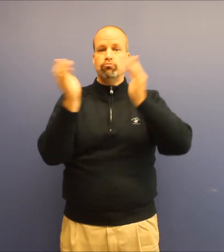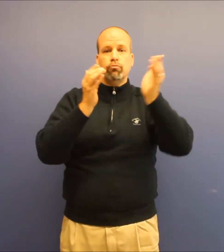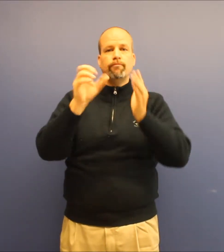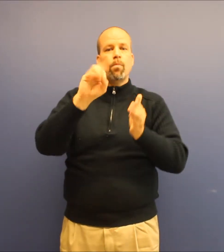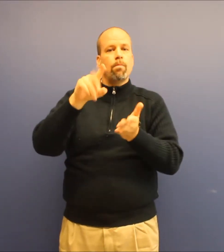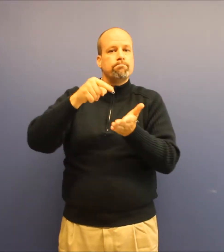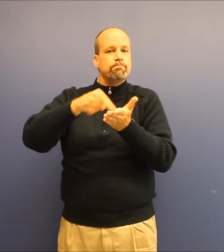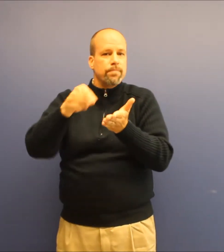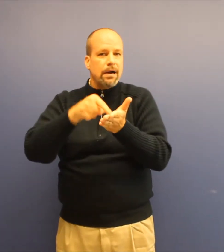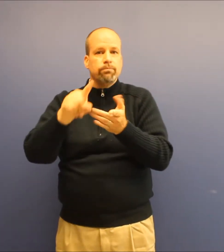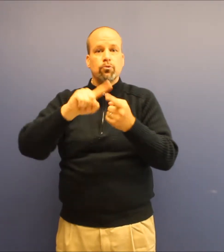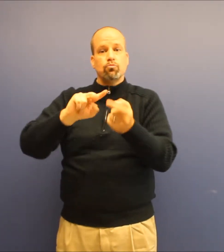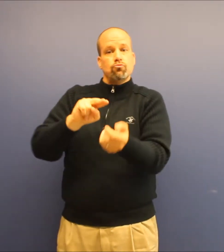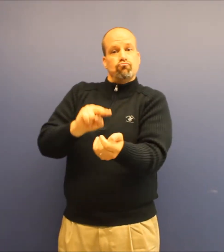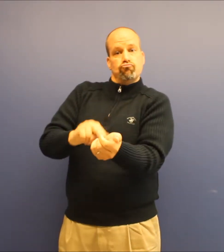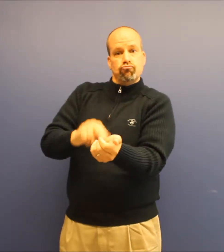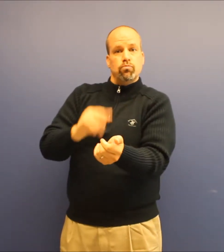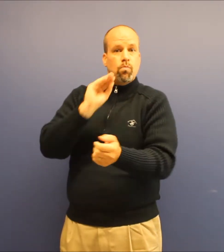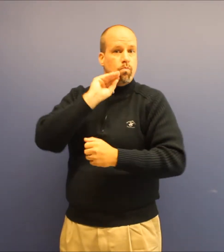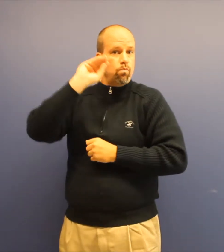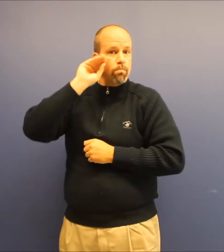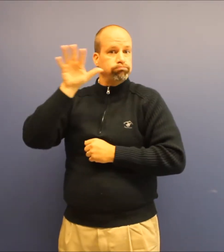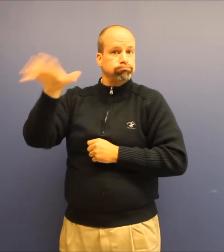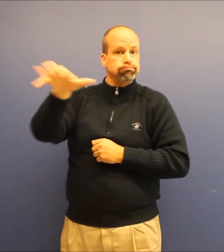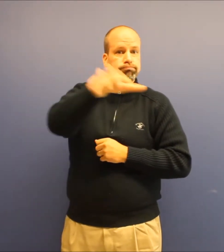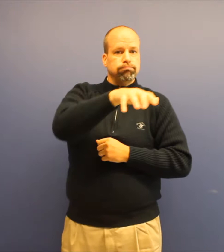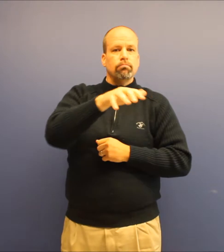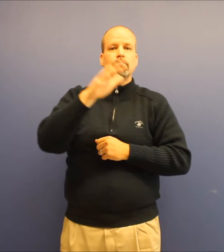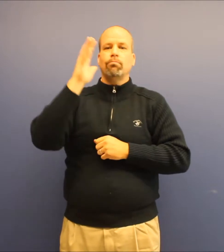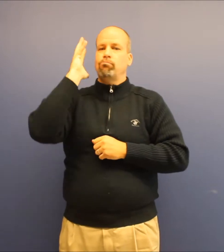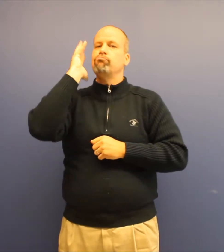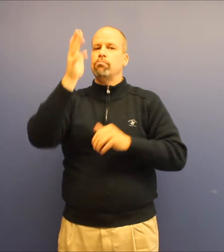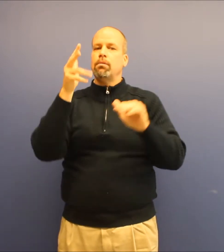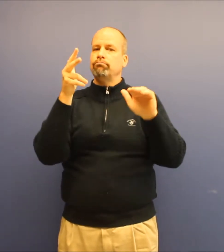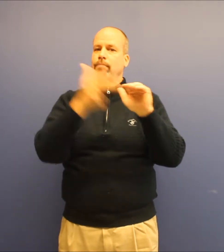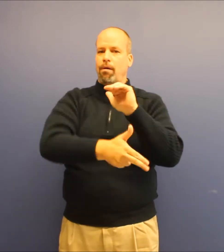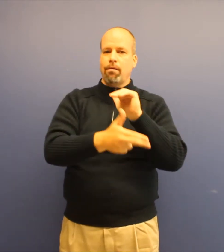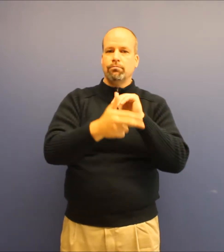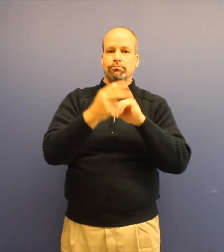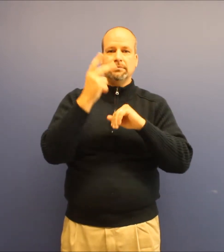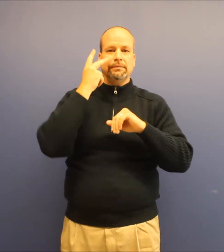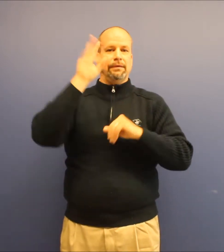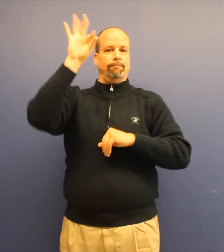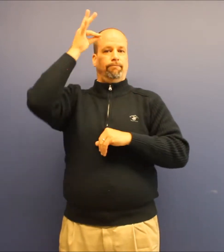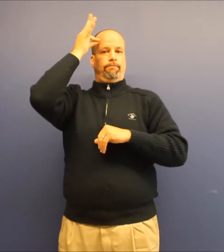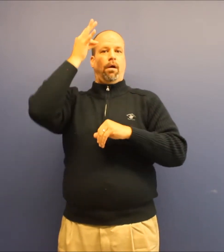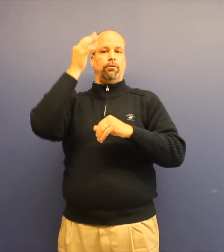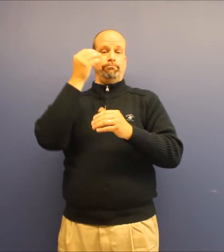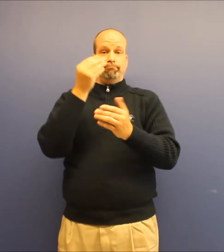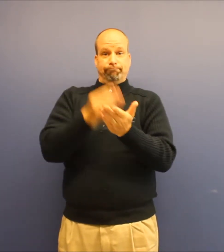Medicaid services or payments to nursing homes could be cut as states see federal funding